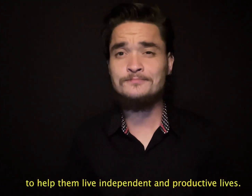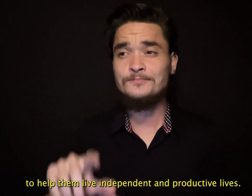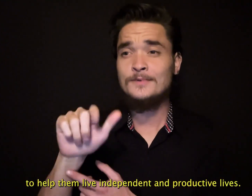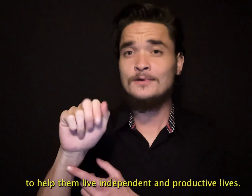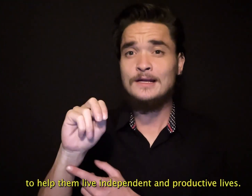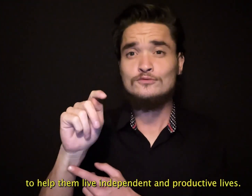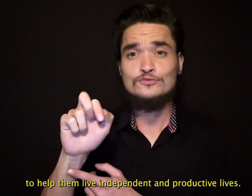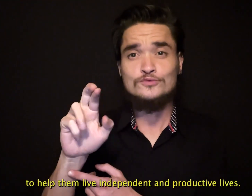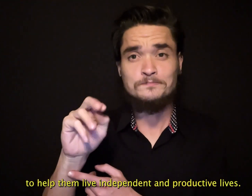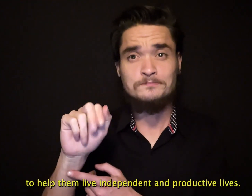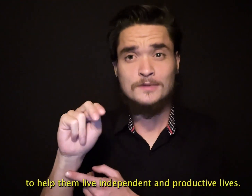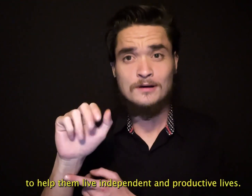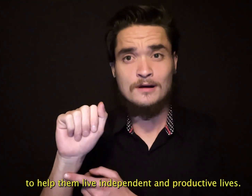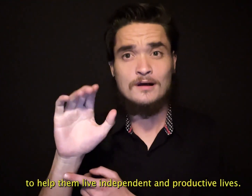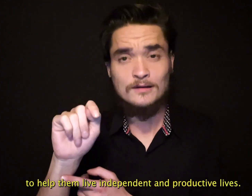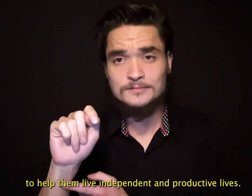independent and productive lives.